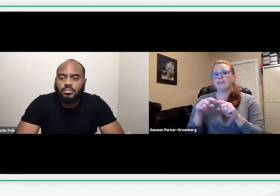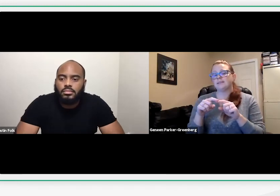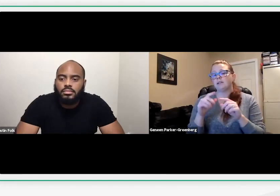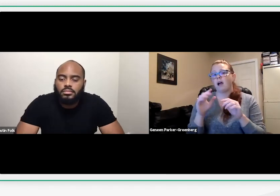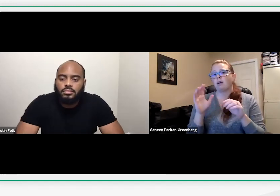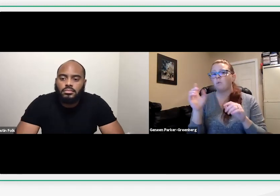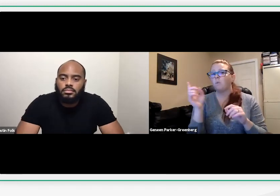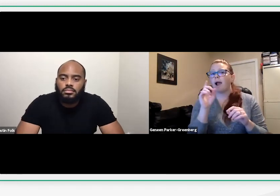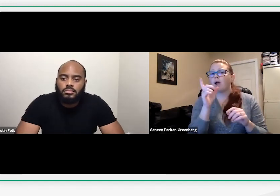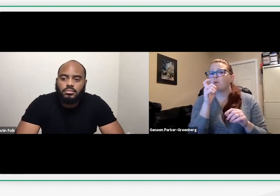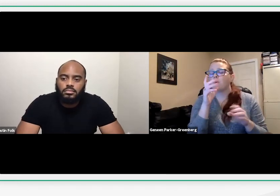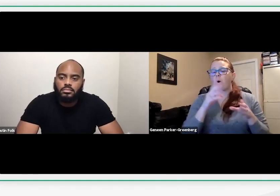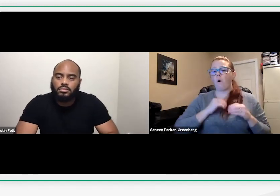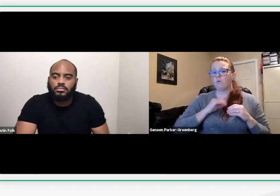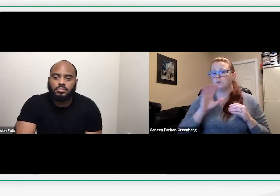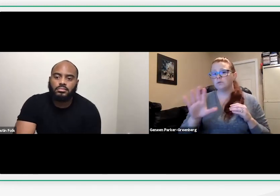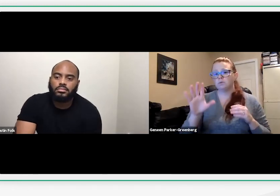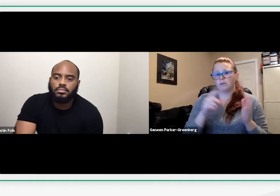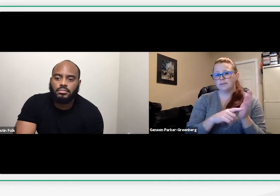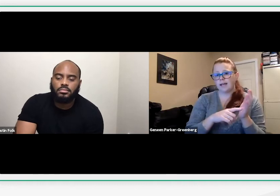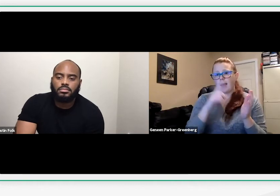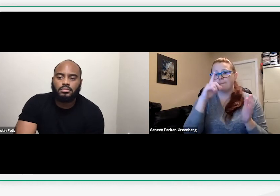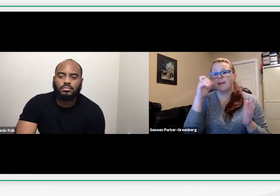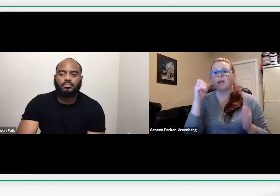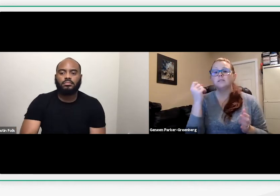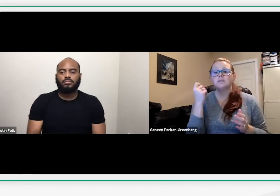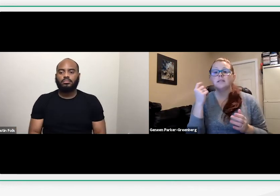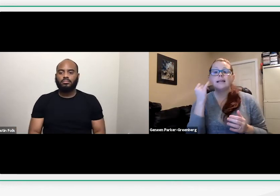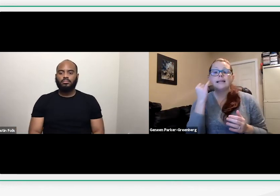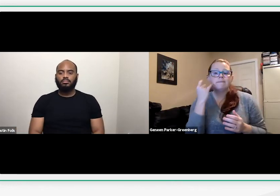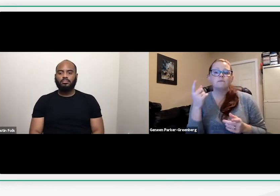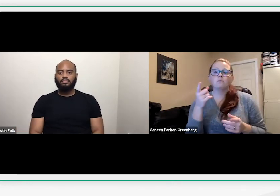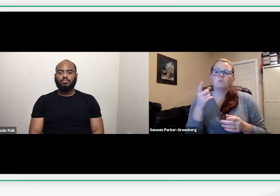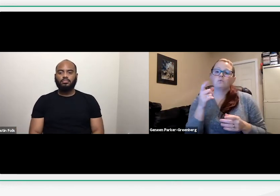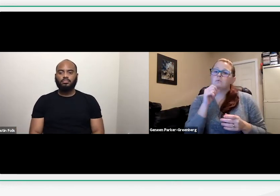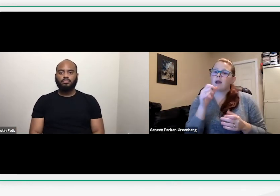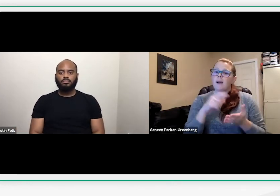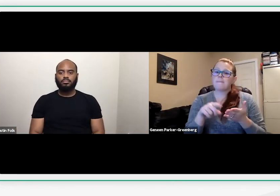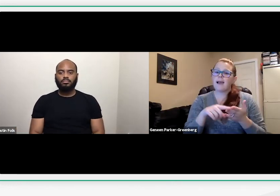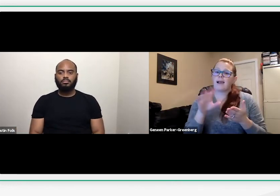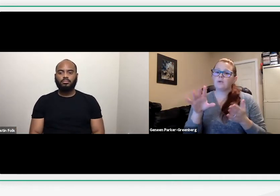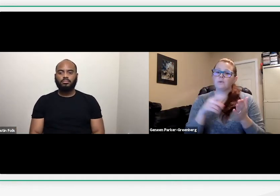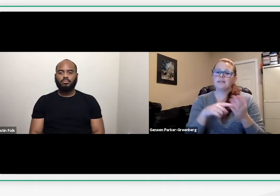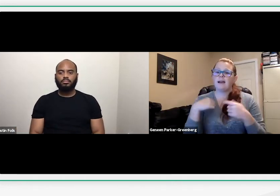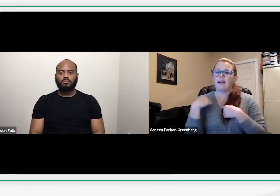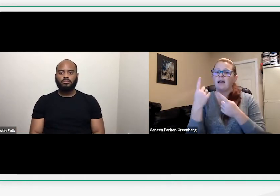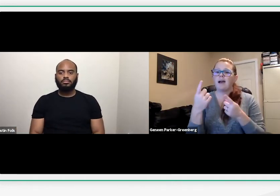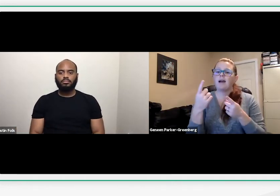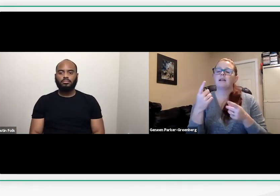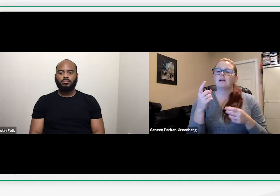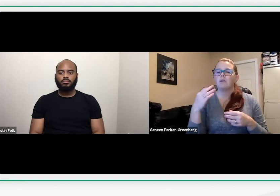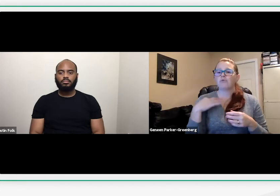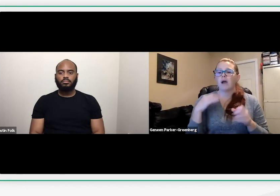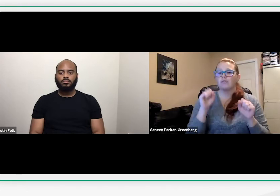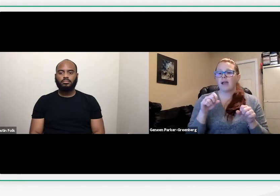issue. There's also two different strategies depending on who owns your debt.